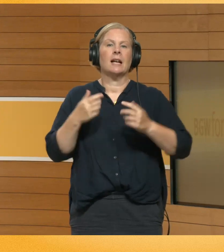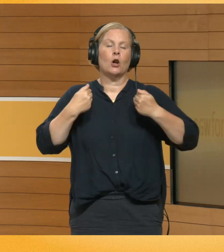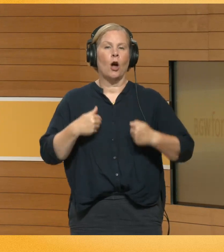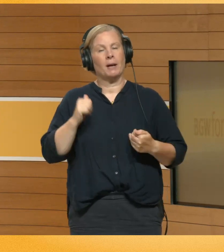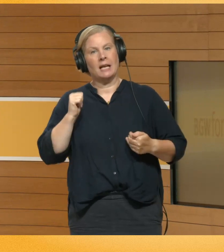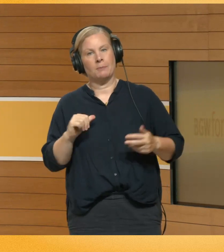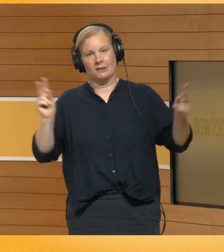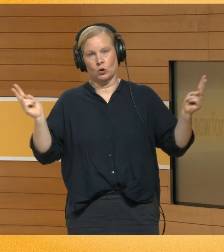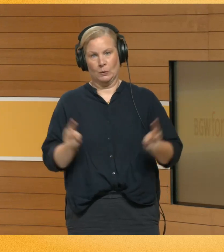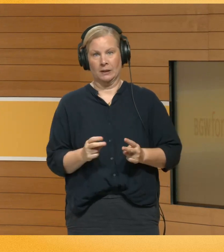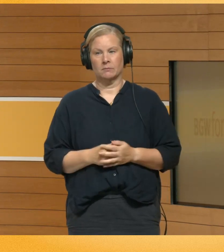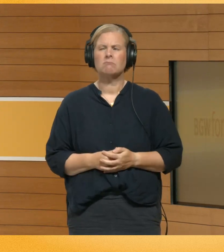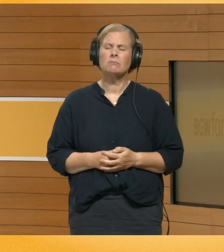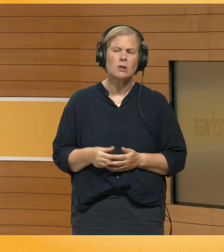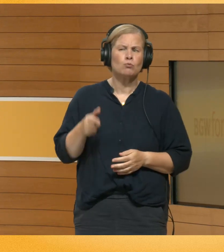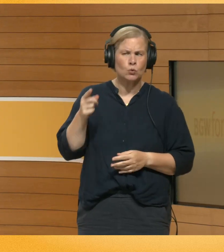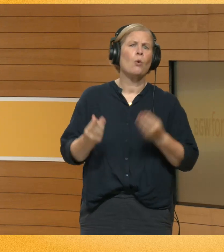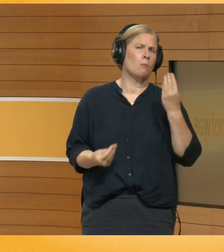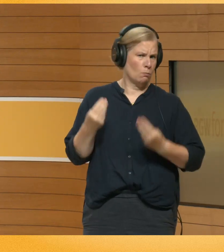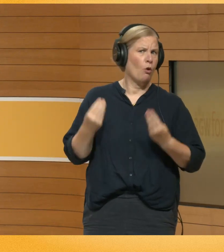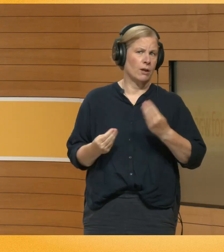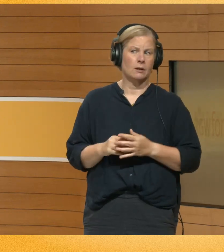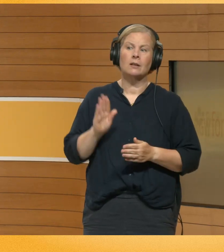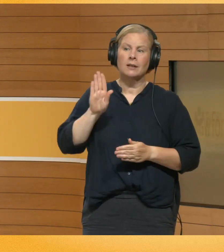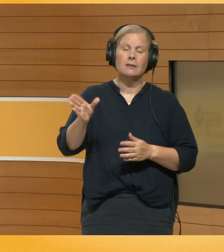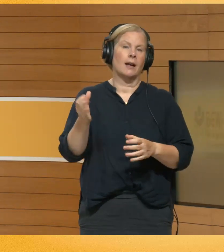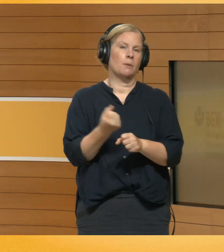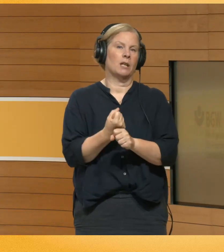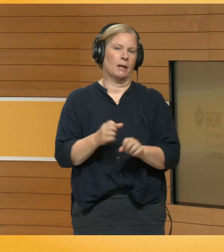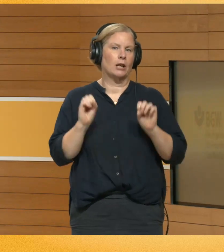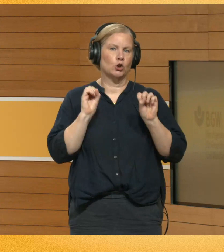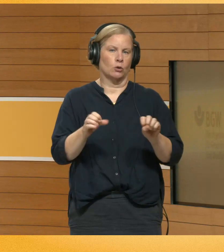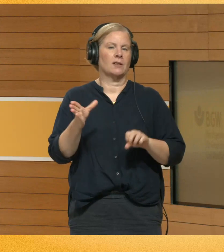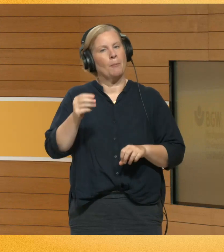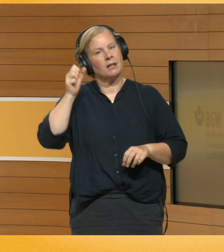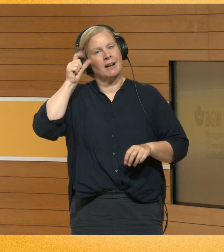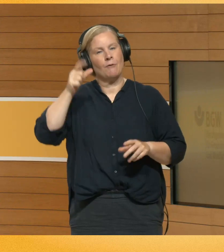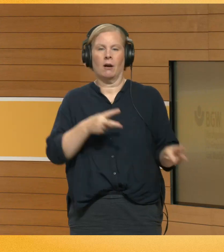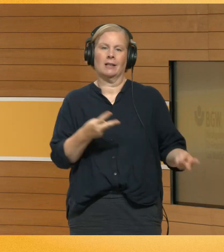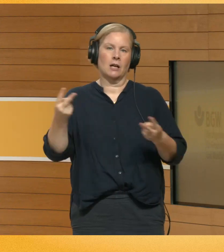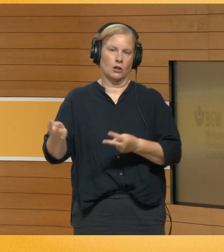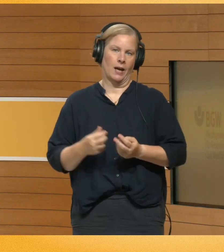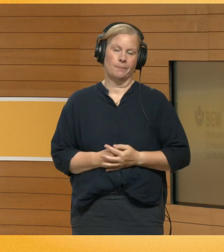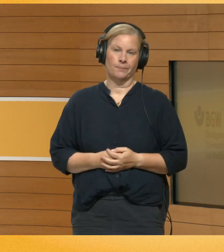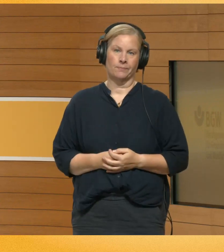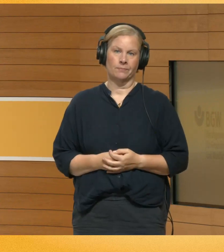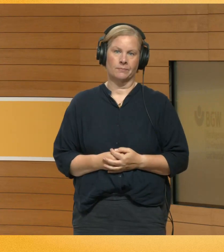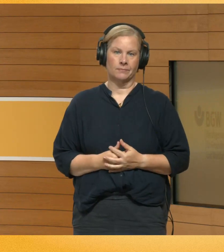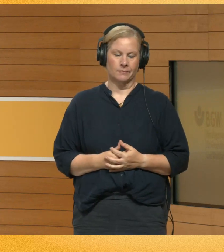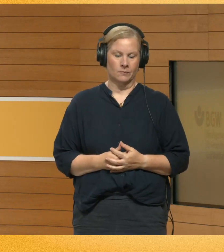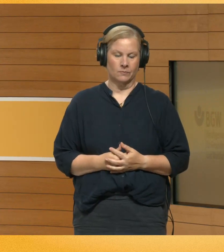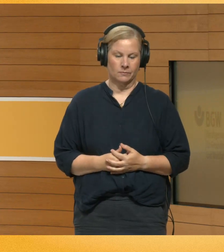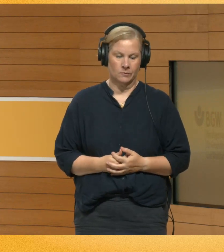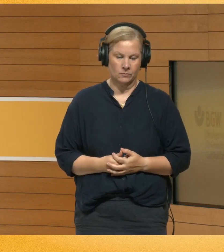organization relieve physical loads. Be a professional. Protect your healthcare workers with the clever transfer.